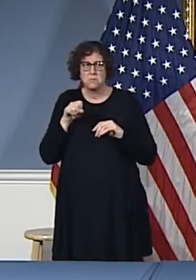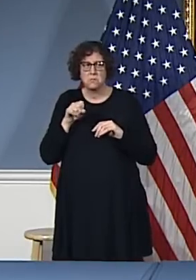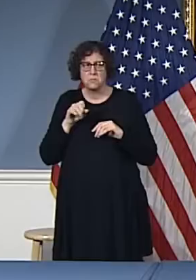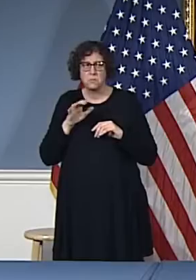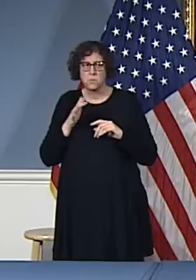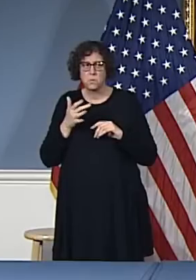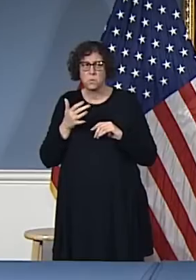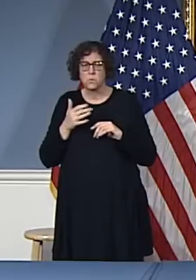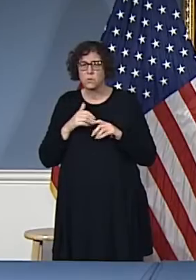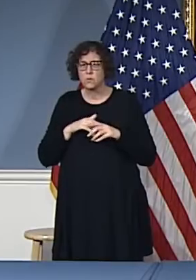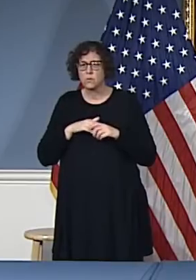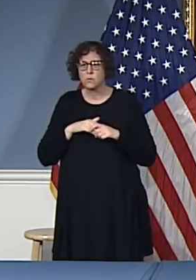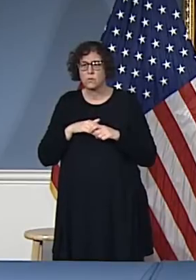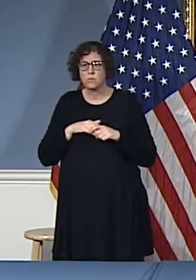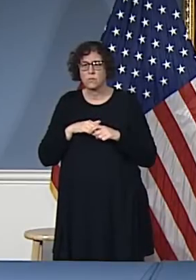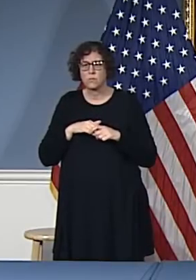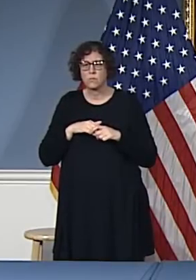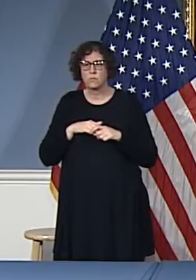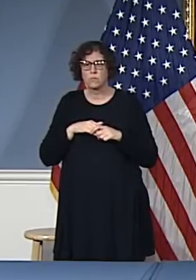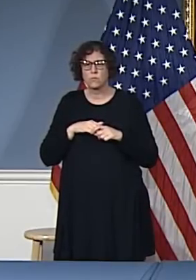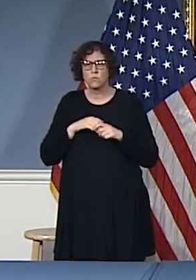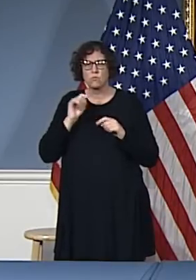right? But he's talking on the line?